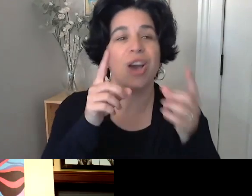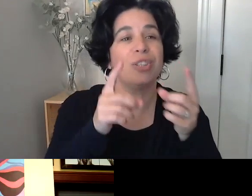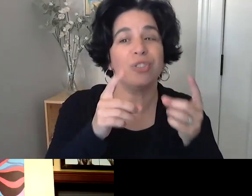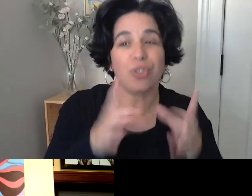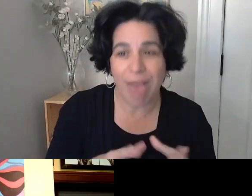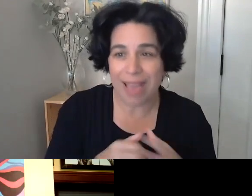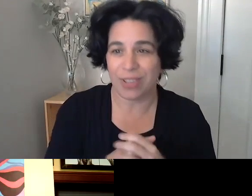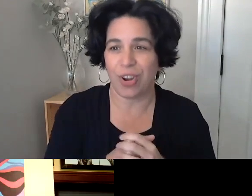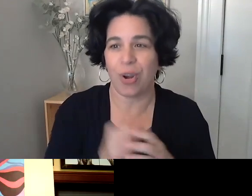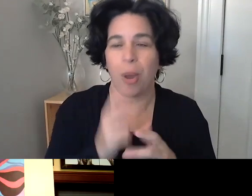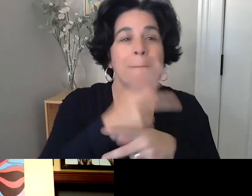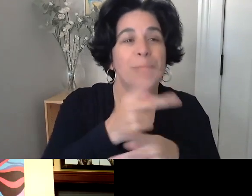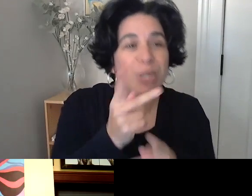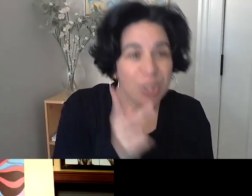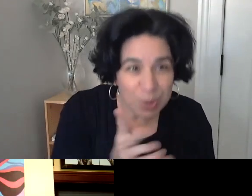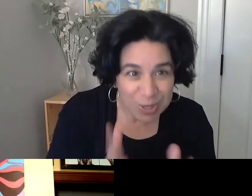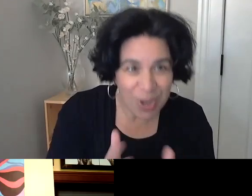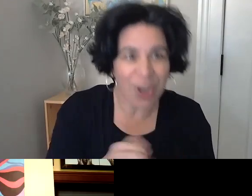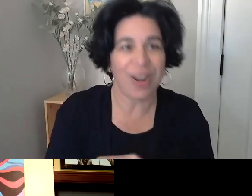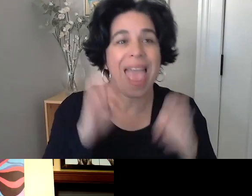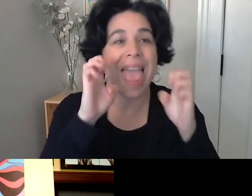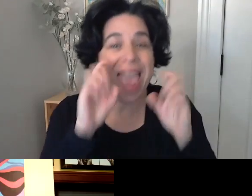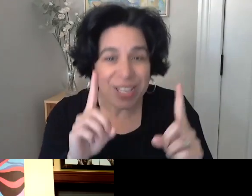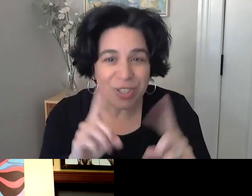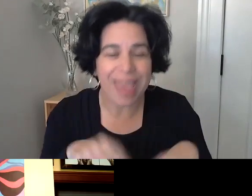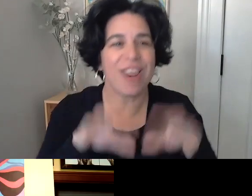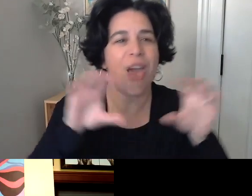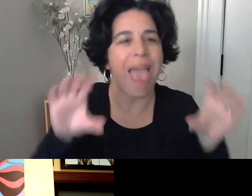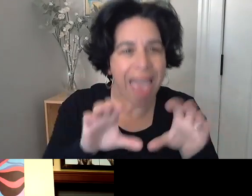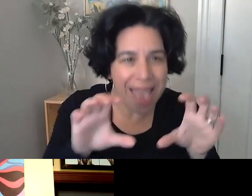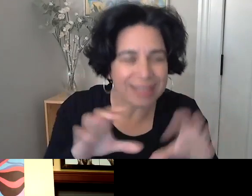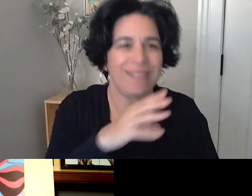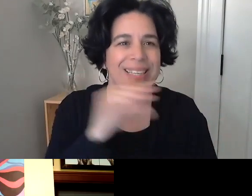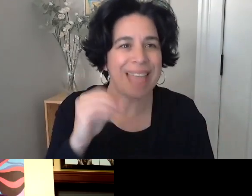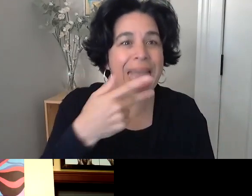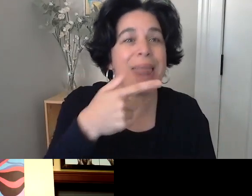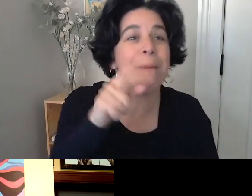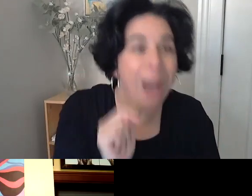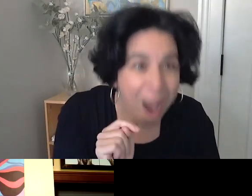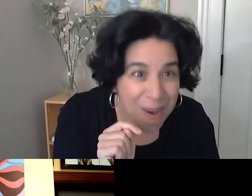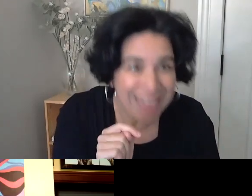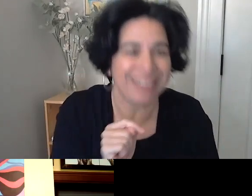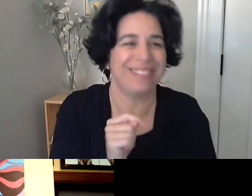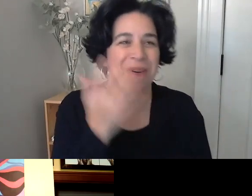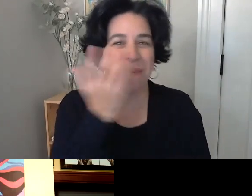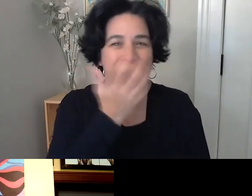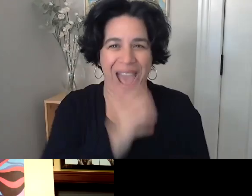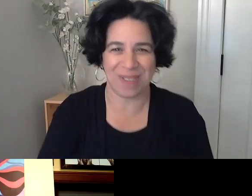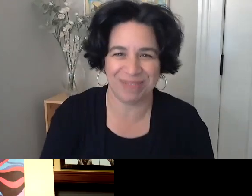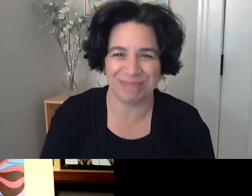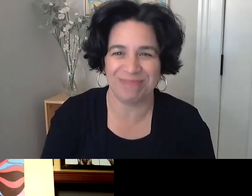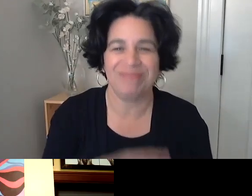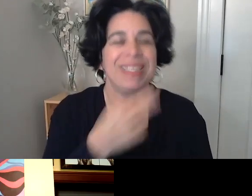choreographer, director, producer, educator, activist, and